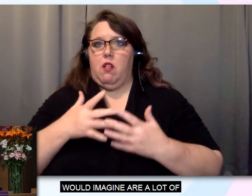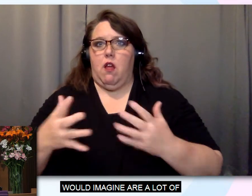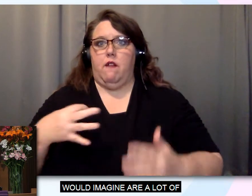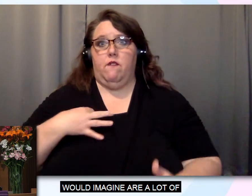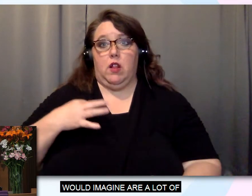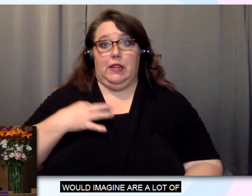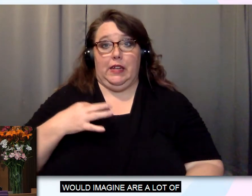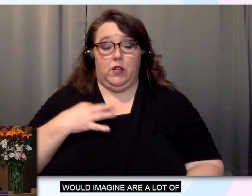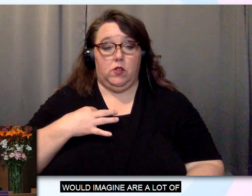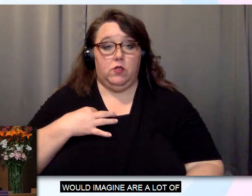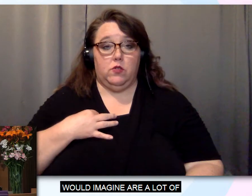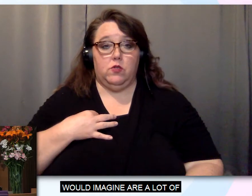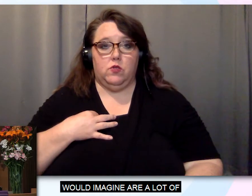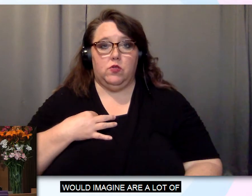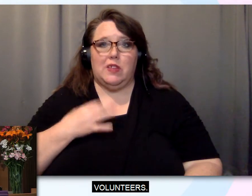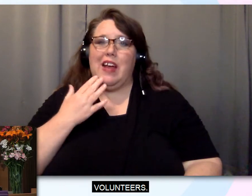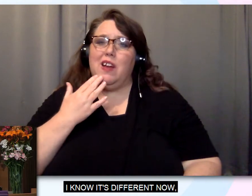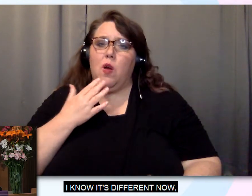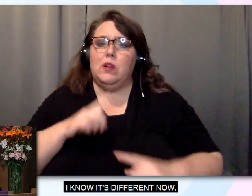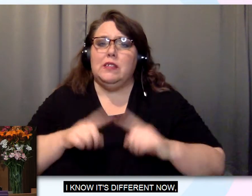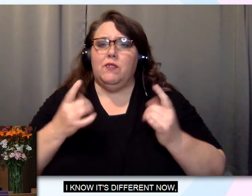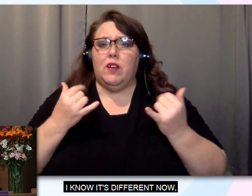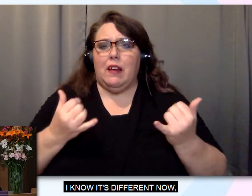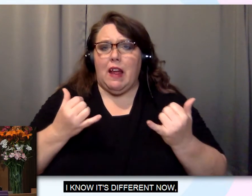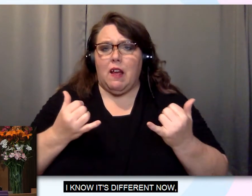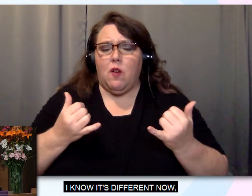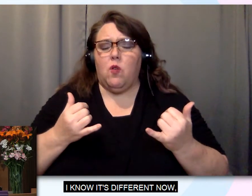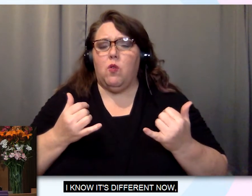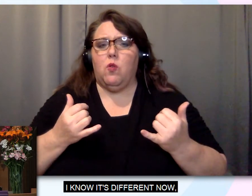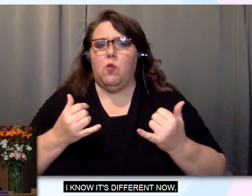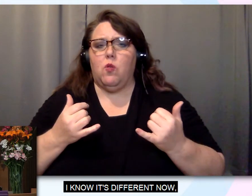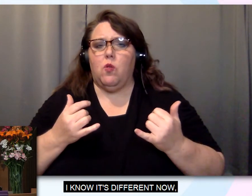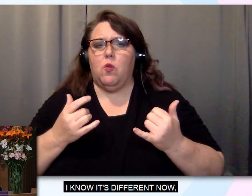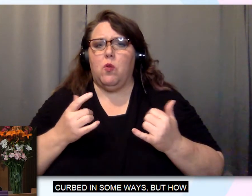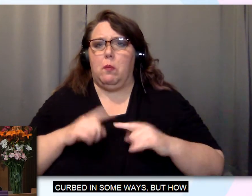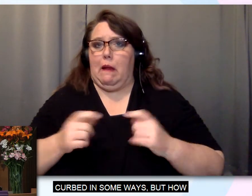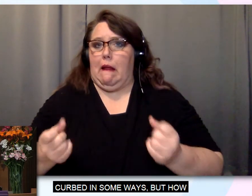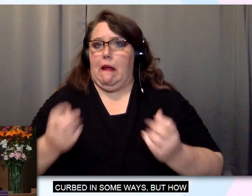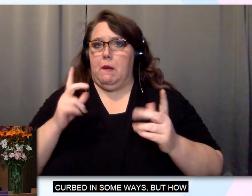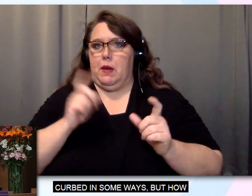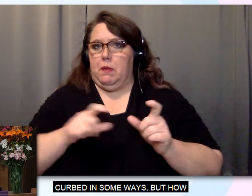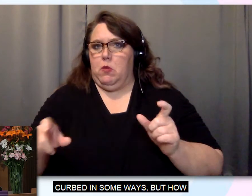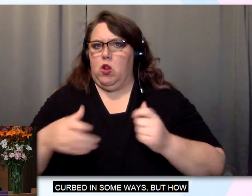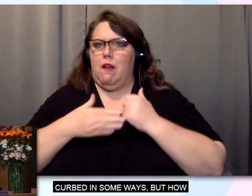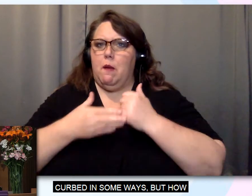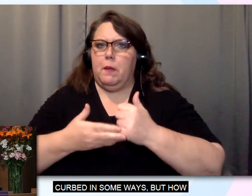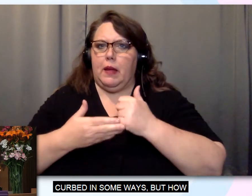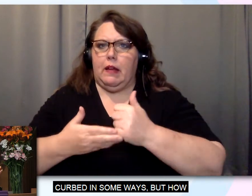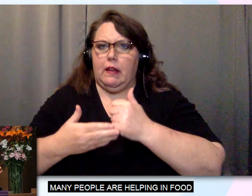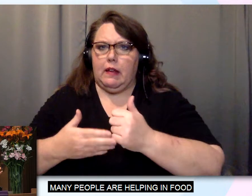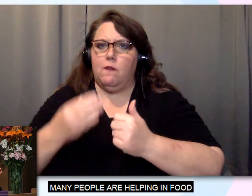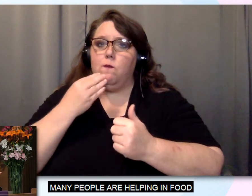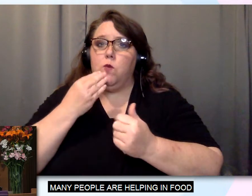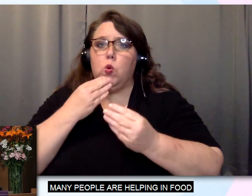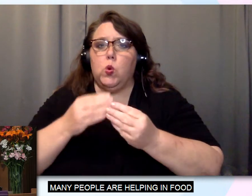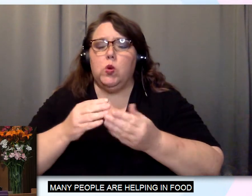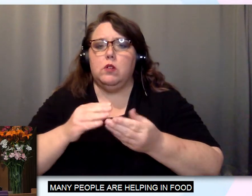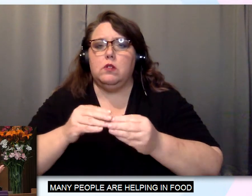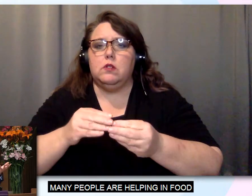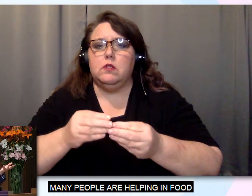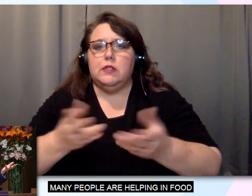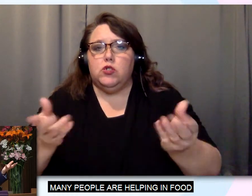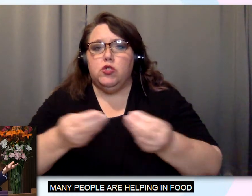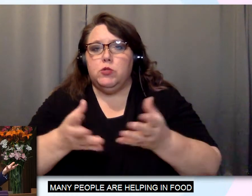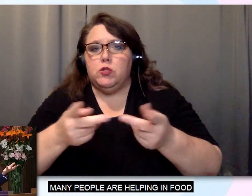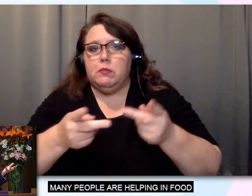know, are a lot of volunteers. I know it's different now, curbed in some ways, but how many people are helping in